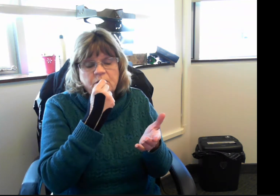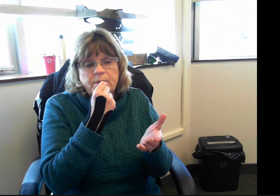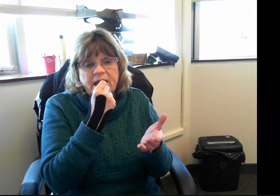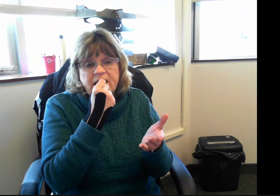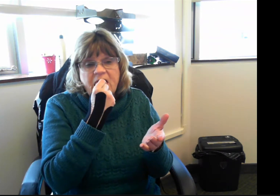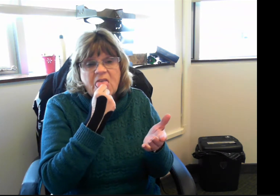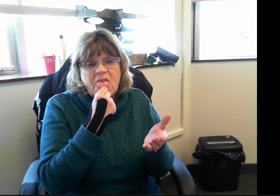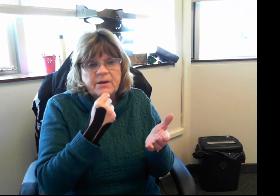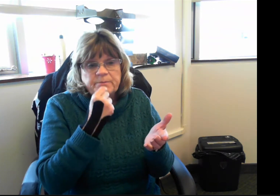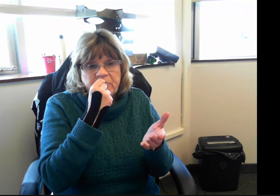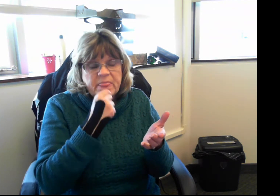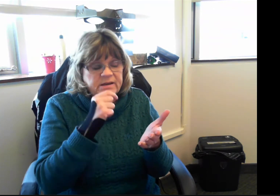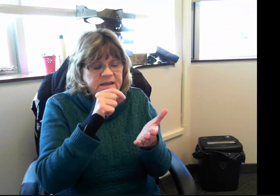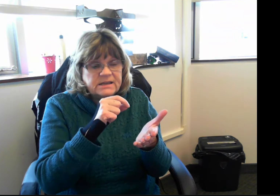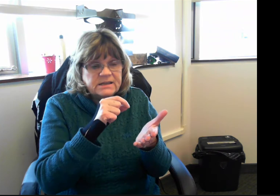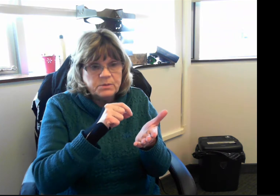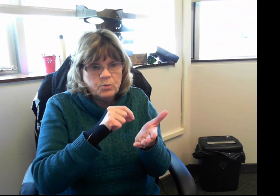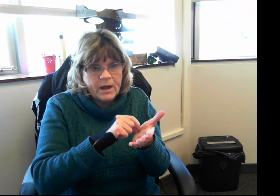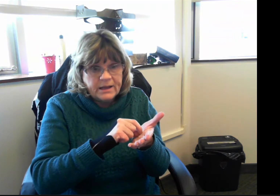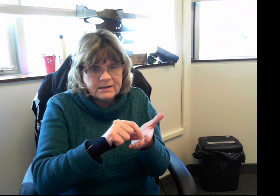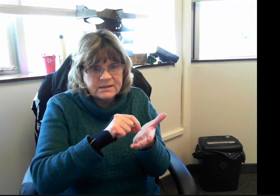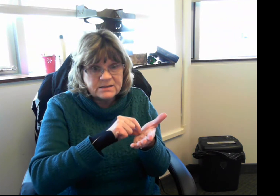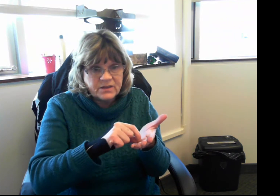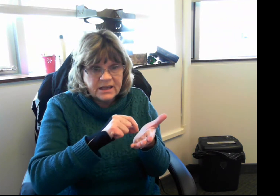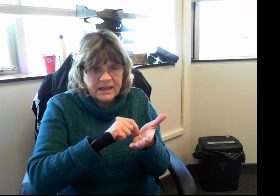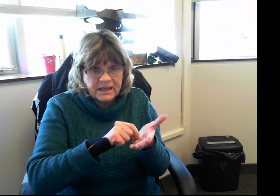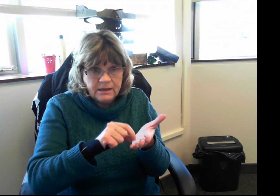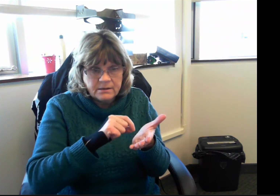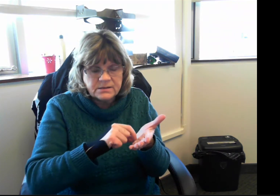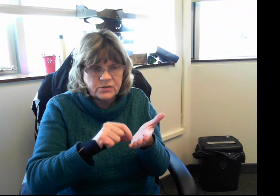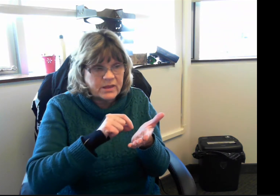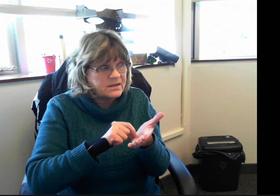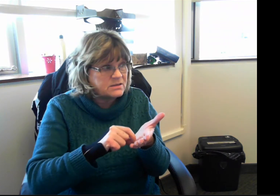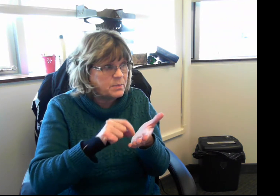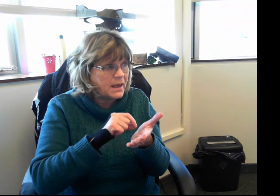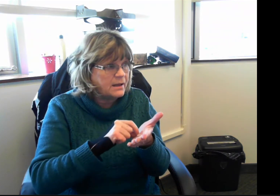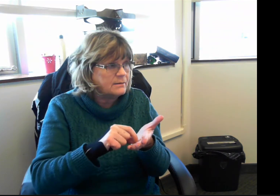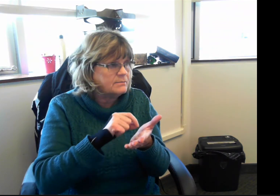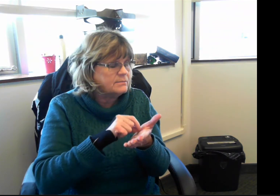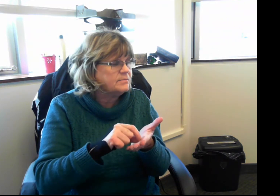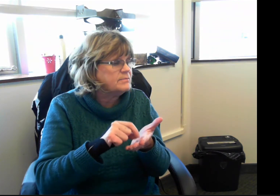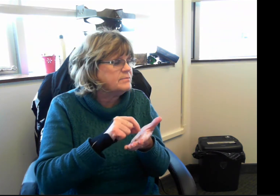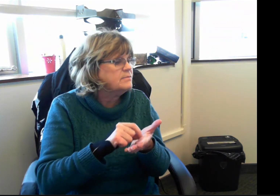a pen, it needed to be wet because of the ink. So that's pen.